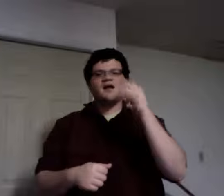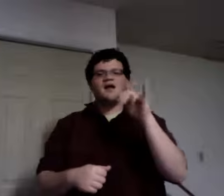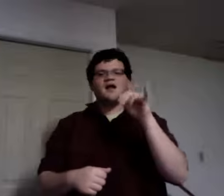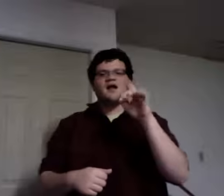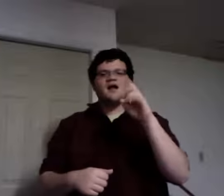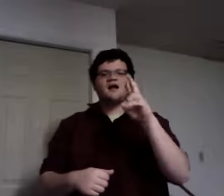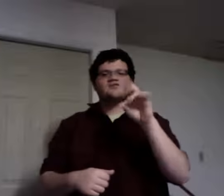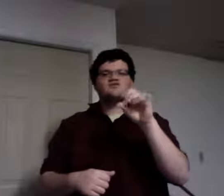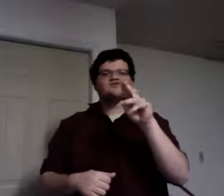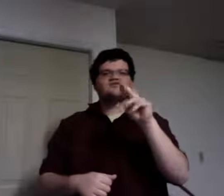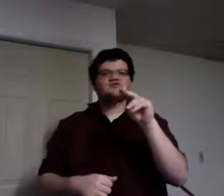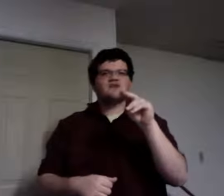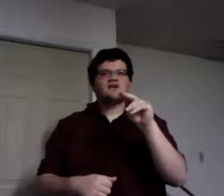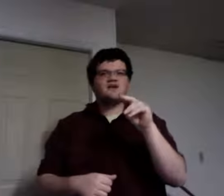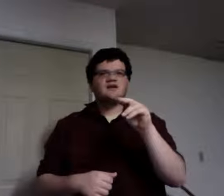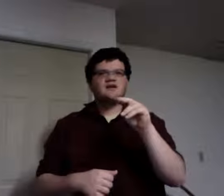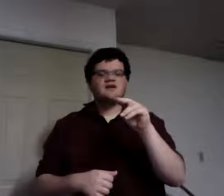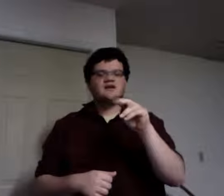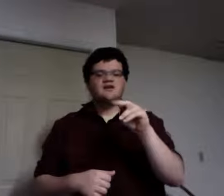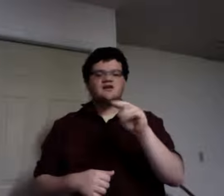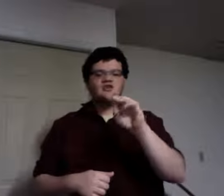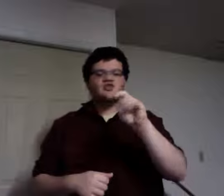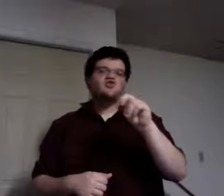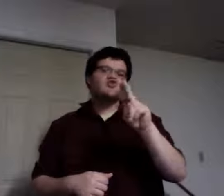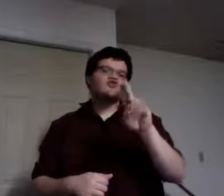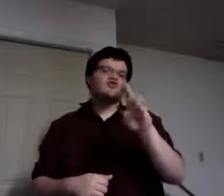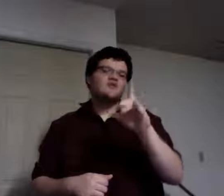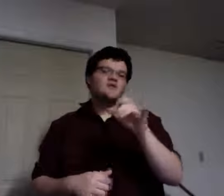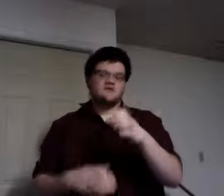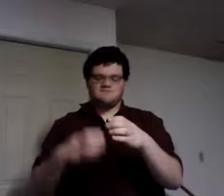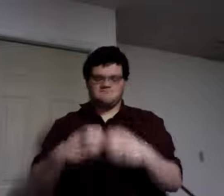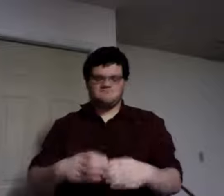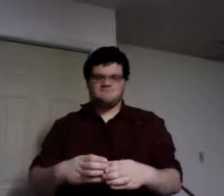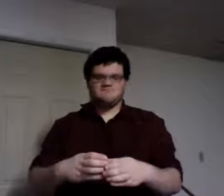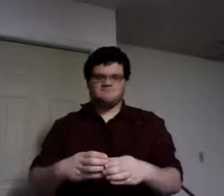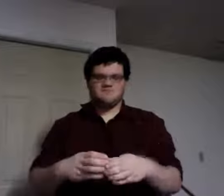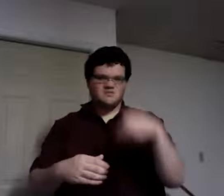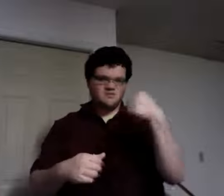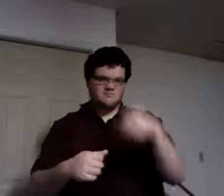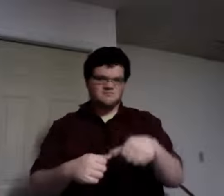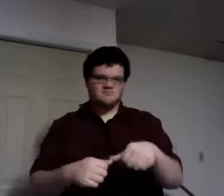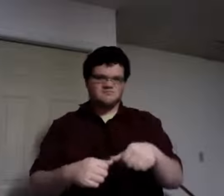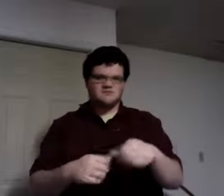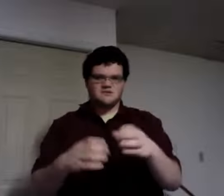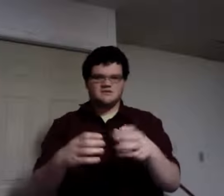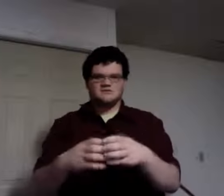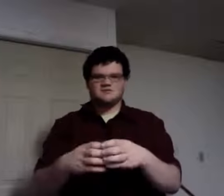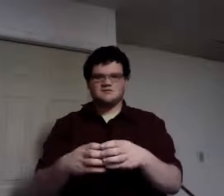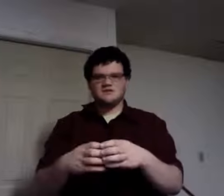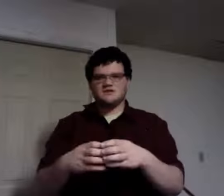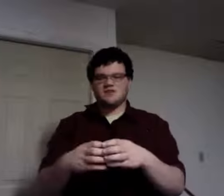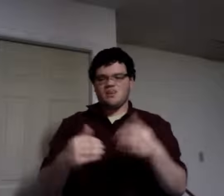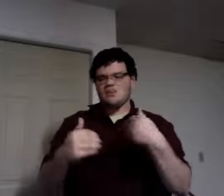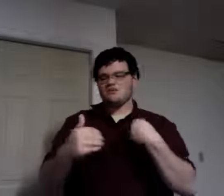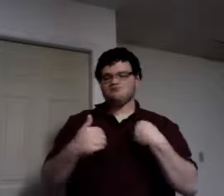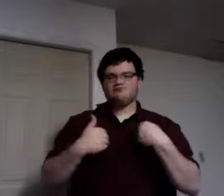So the hydrogen nucleus is a proton. If you want to think about a hydrogen atom, it also has an electron orbiting around or floating around.